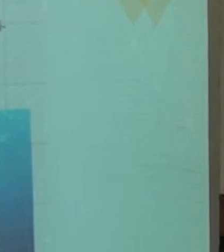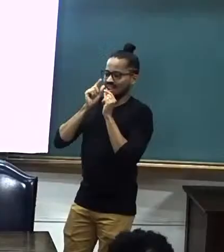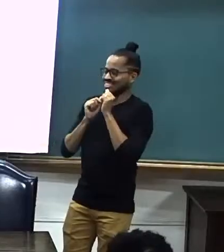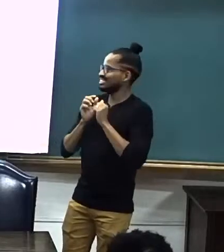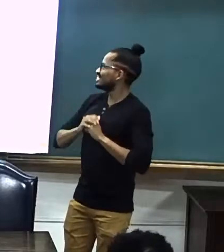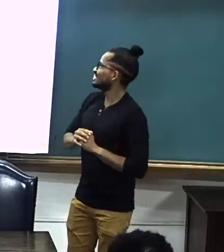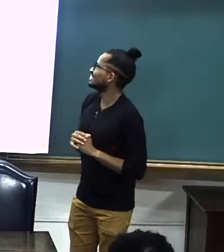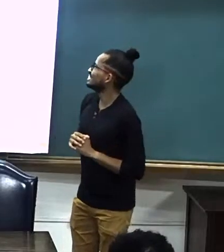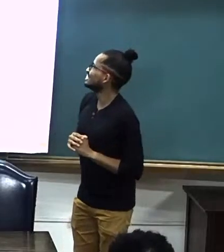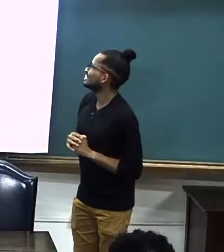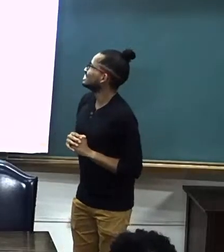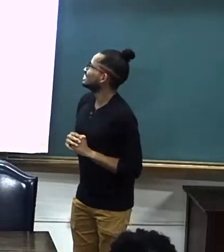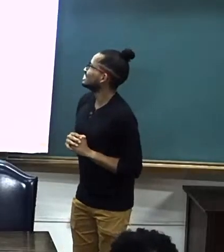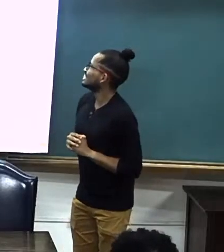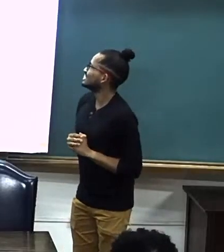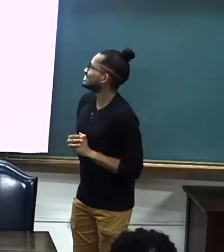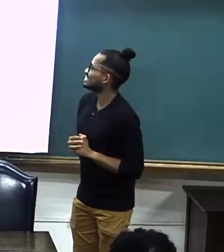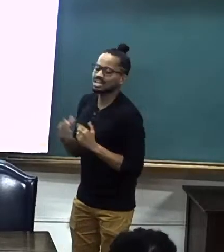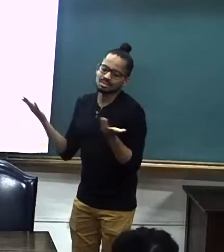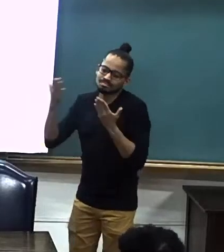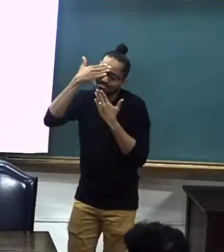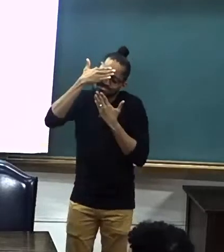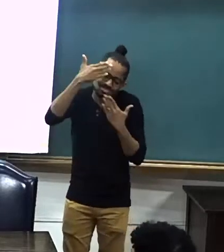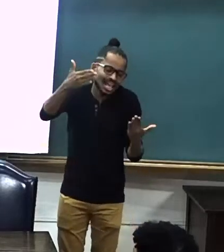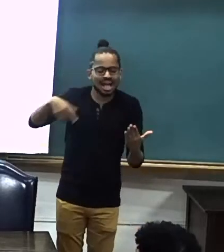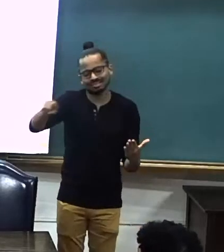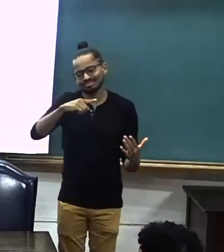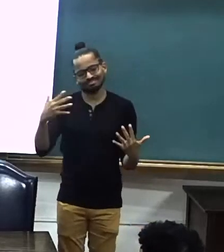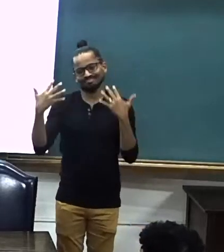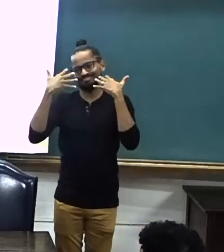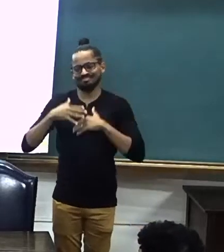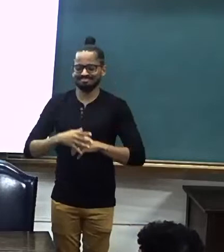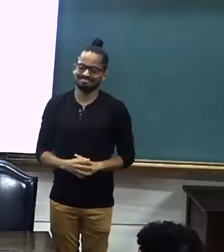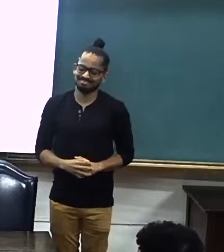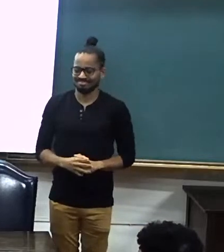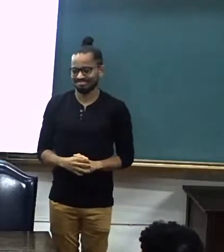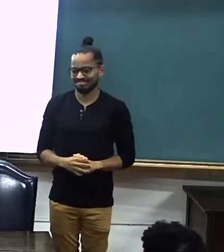data. And thank you for listening.